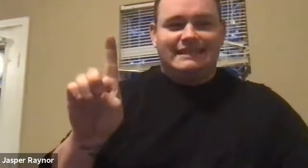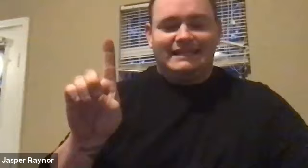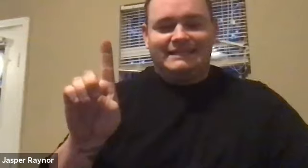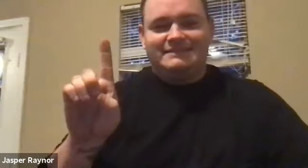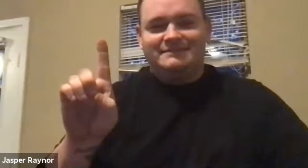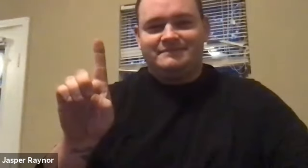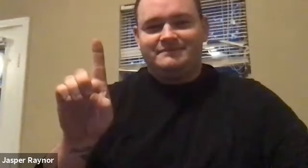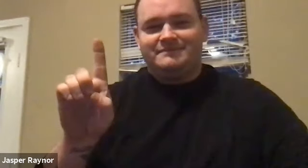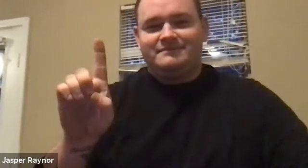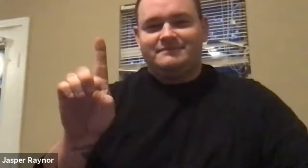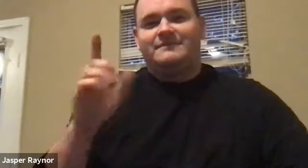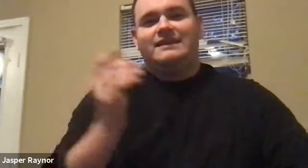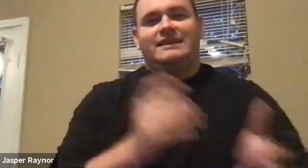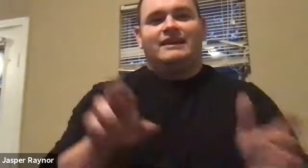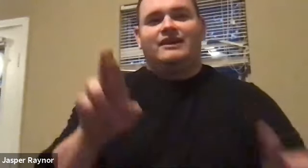R-A-I-S-E-D. Again,